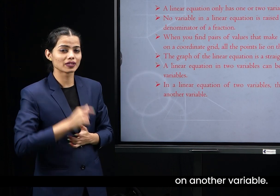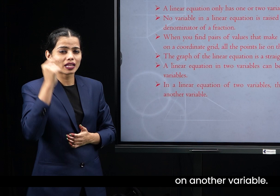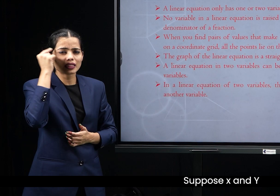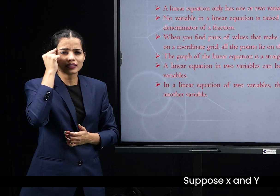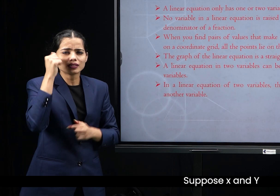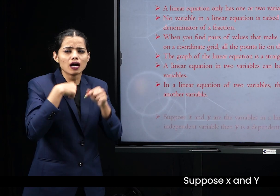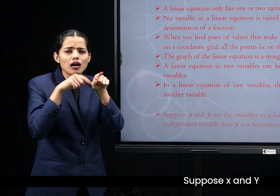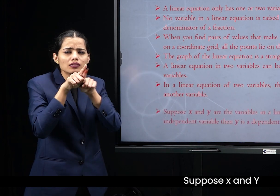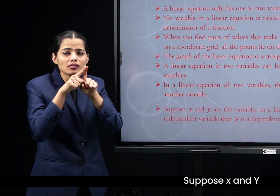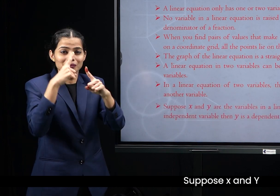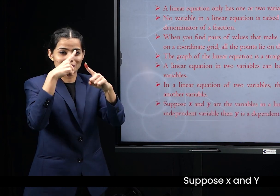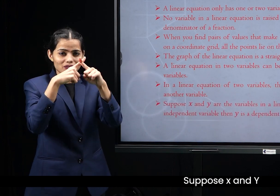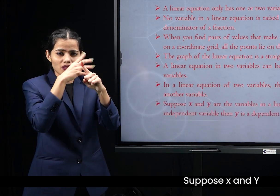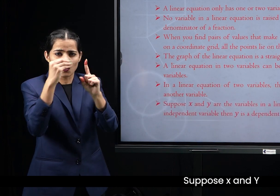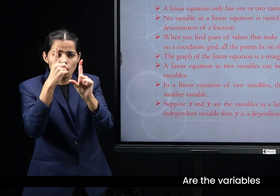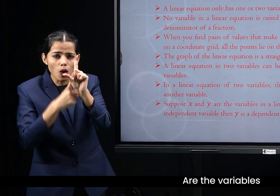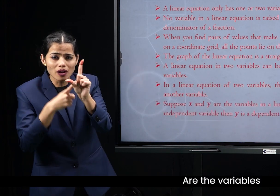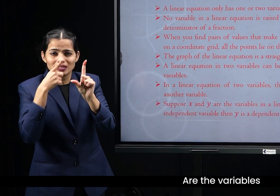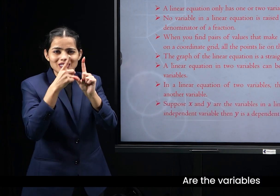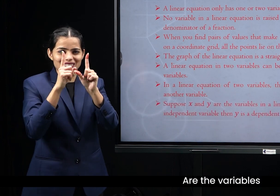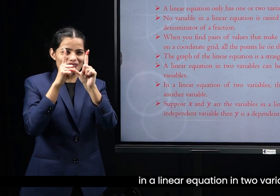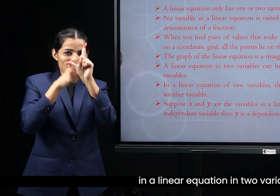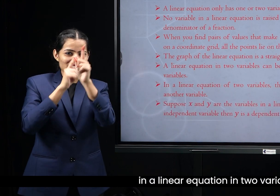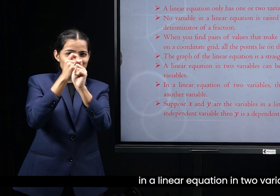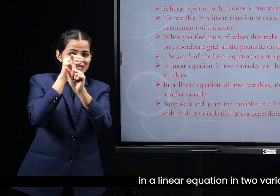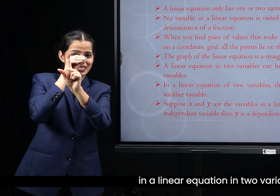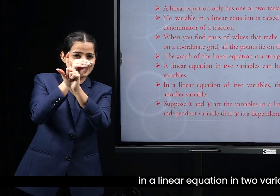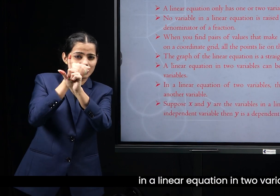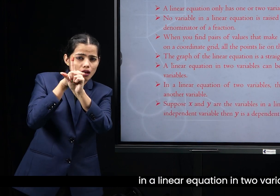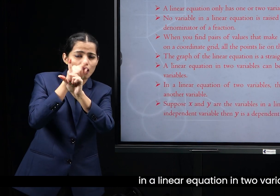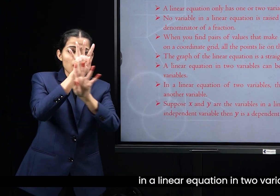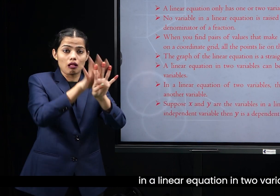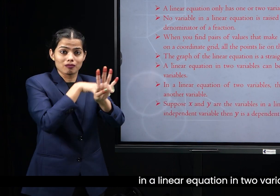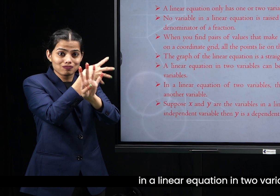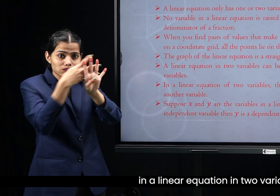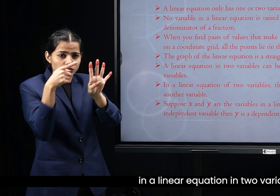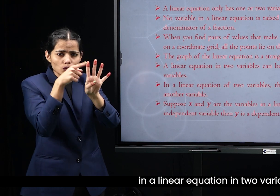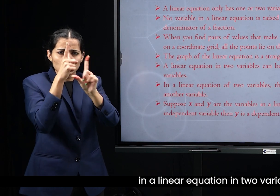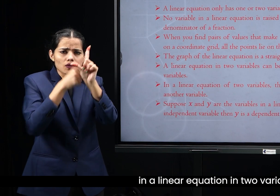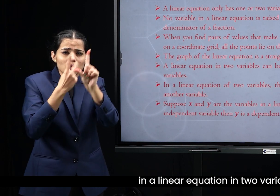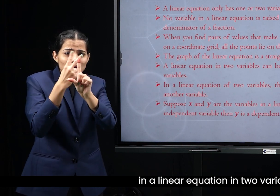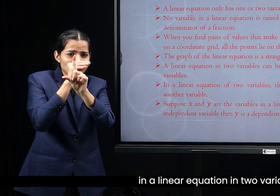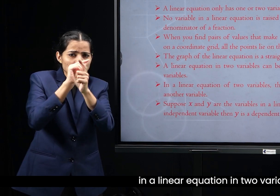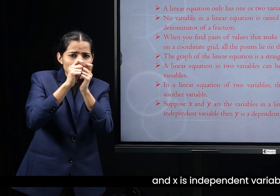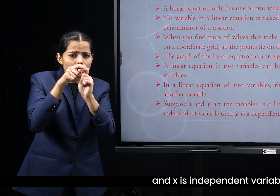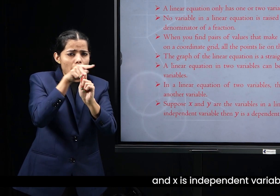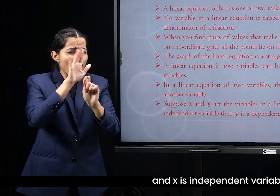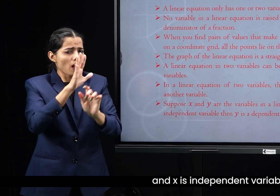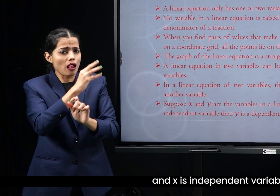Suppose x and y are the variables in a linear equation in two variables and x is